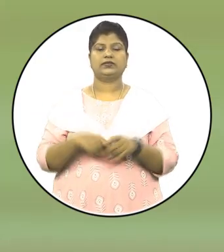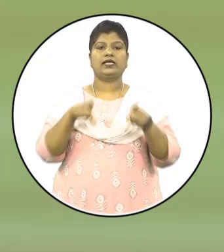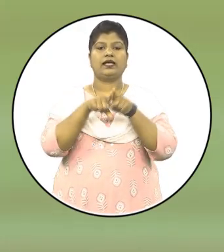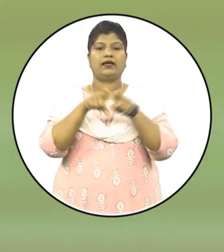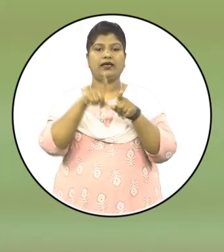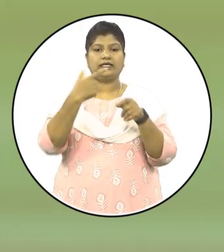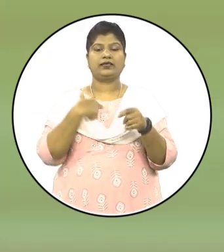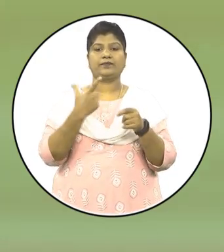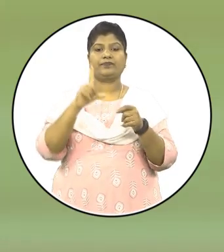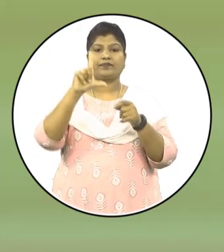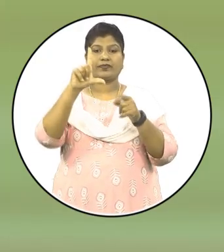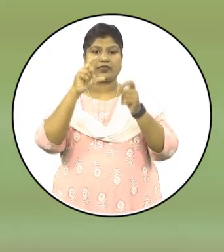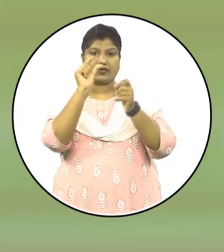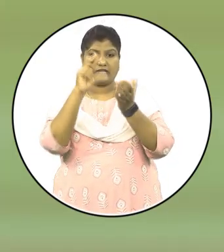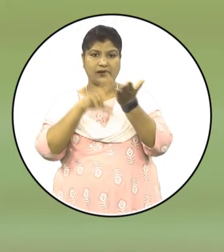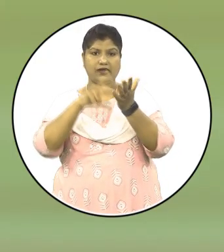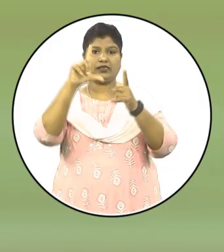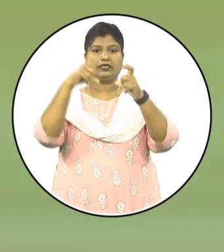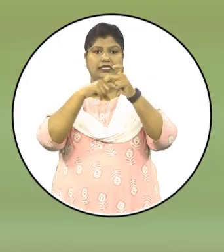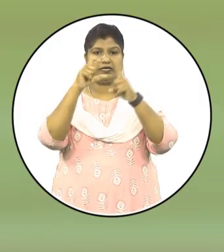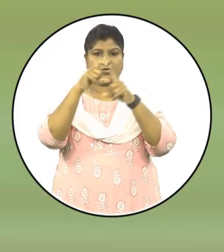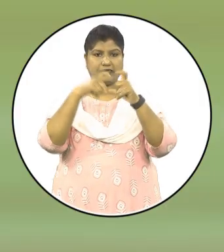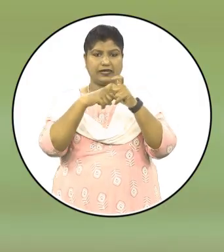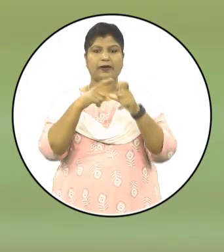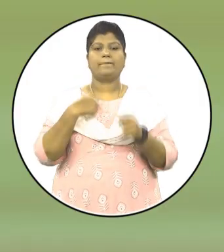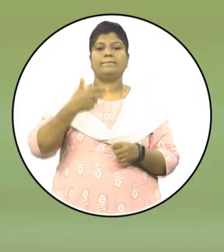like unleaded petrol